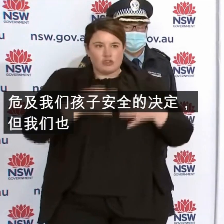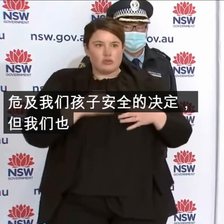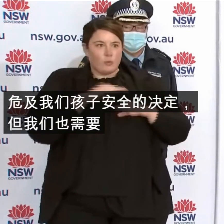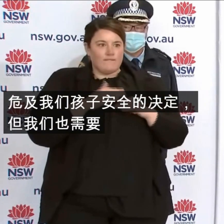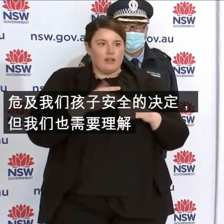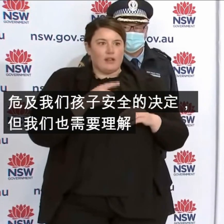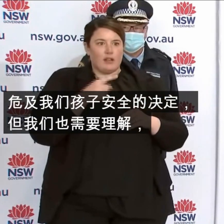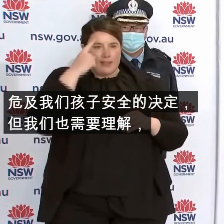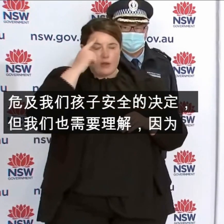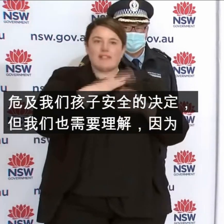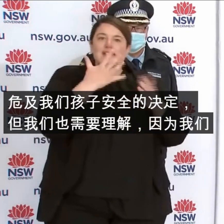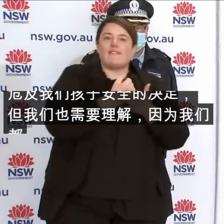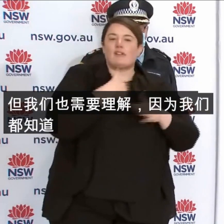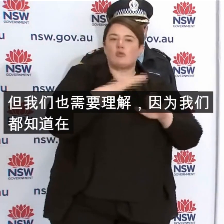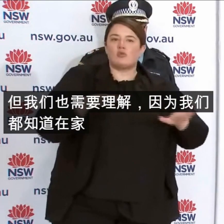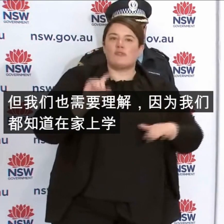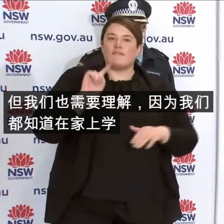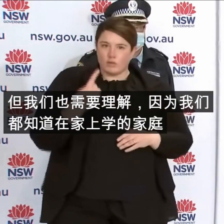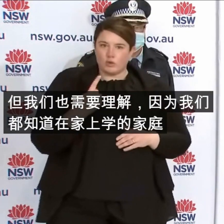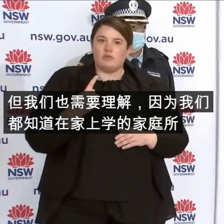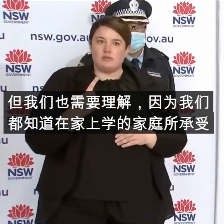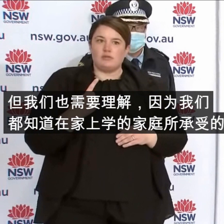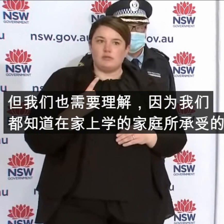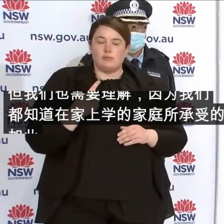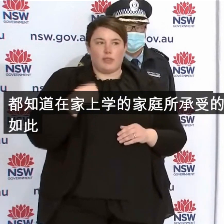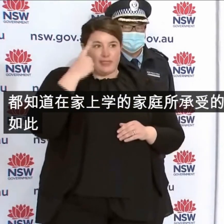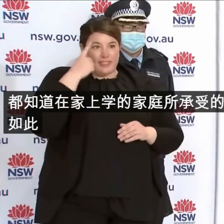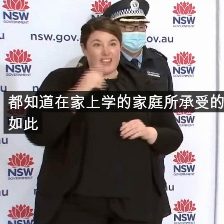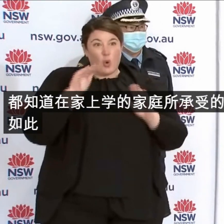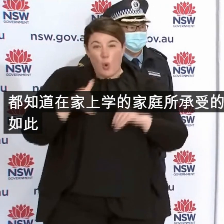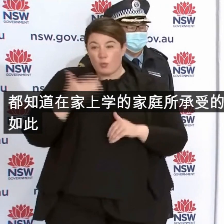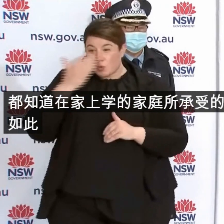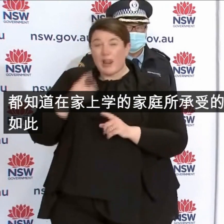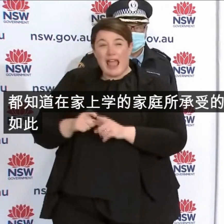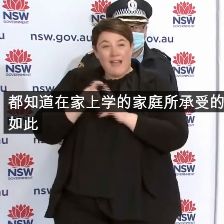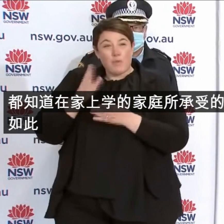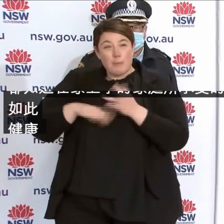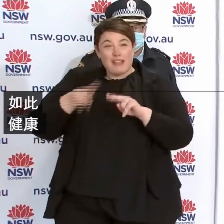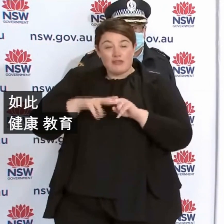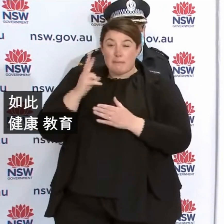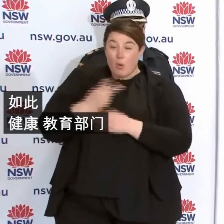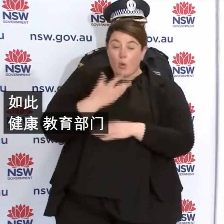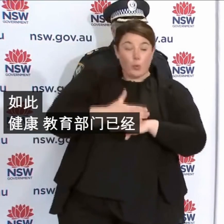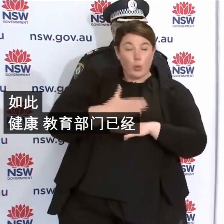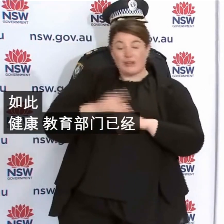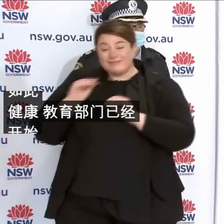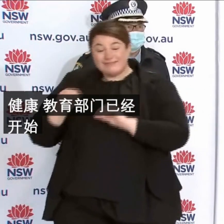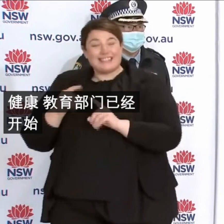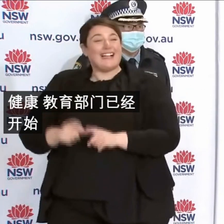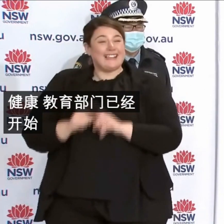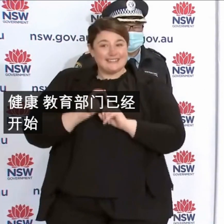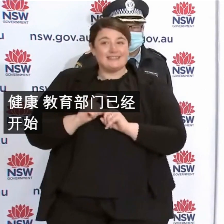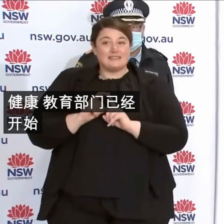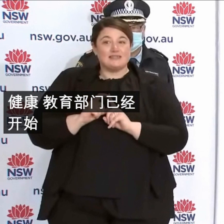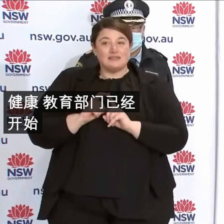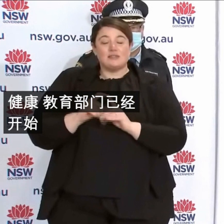But we also need to appreciate, as we all well know, the pressure on families with homeschooling. So health and education have already